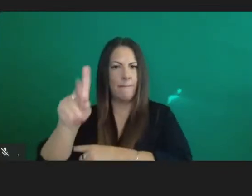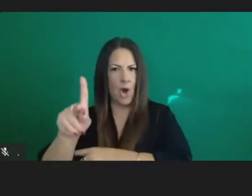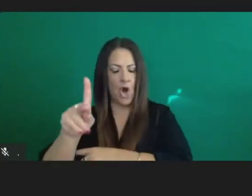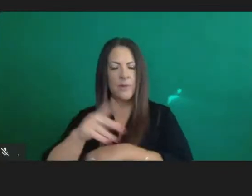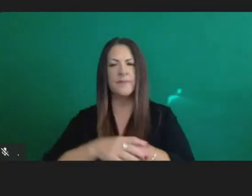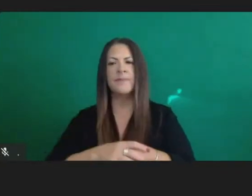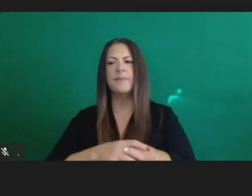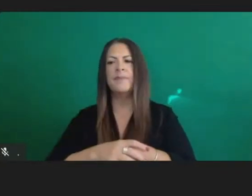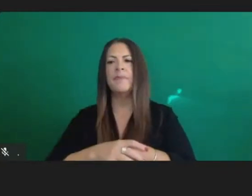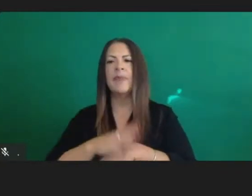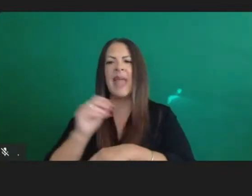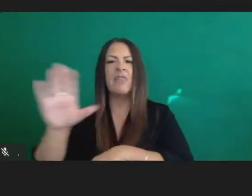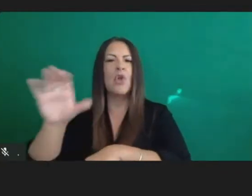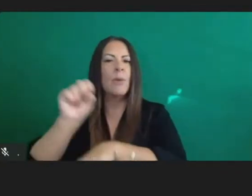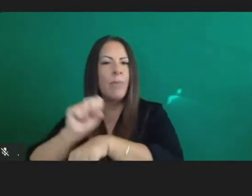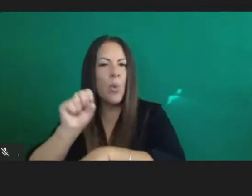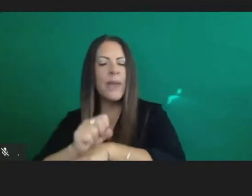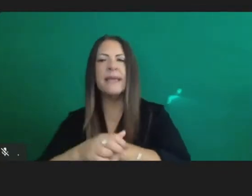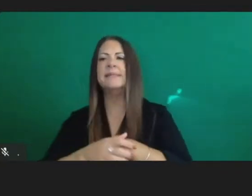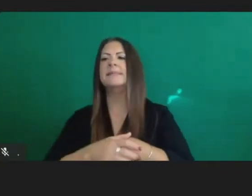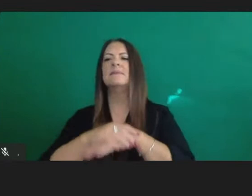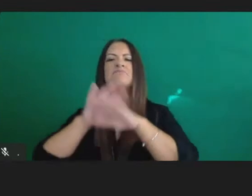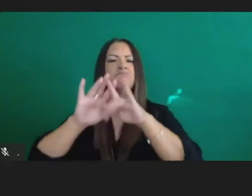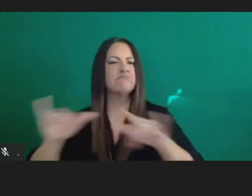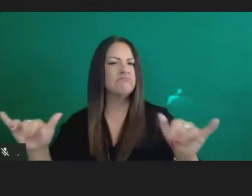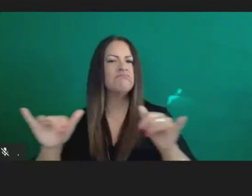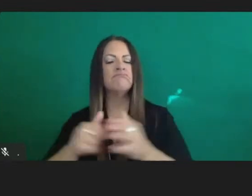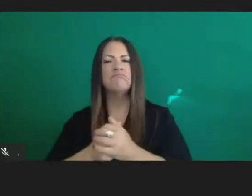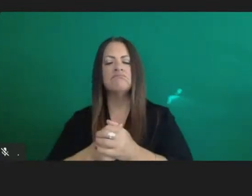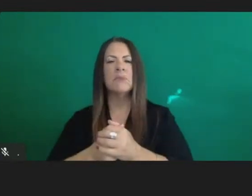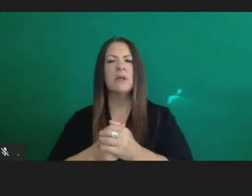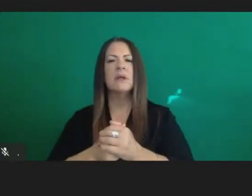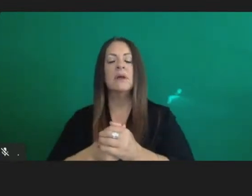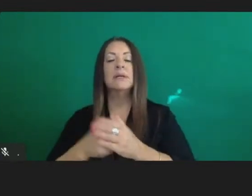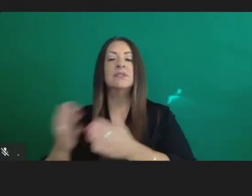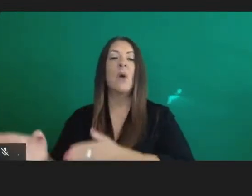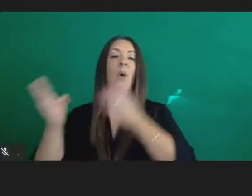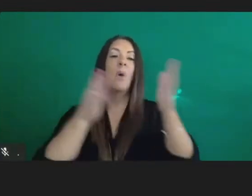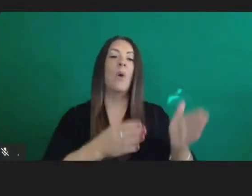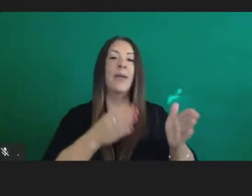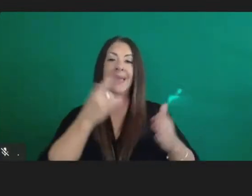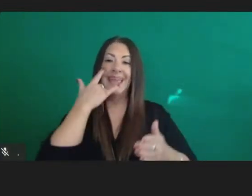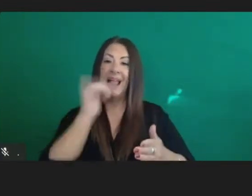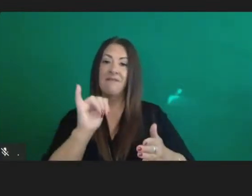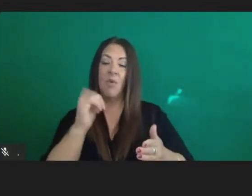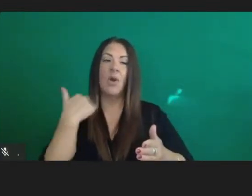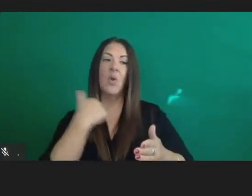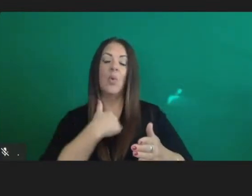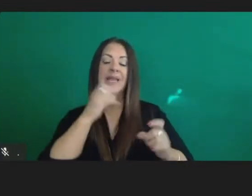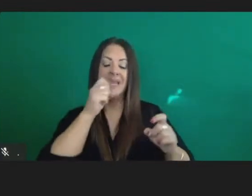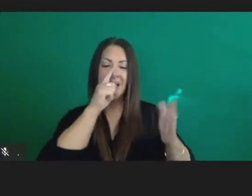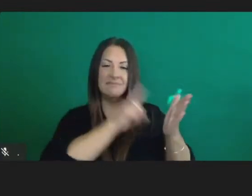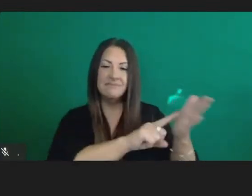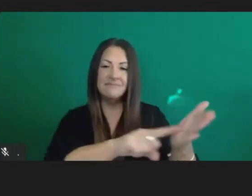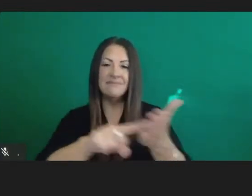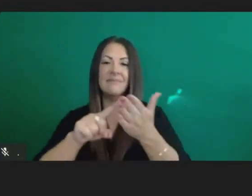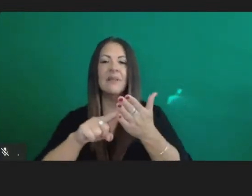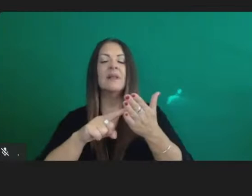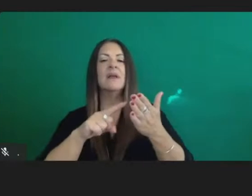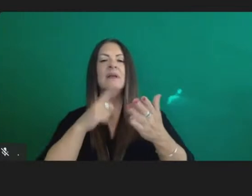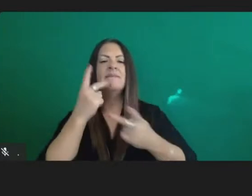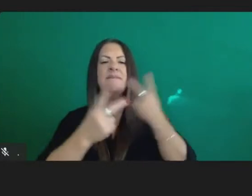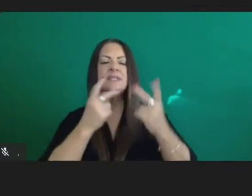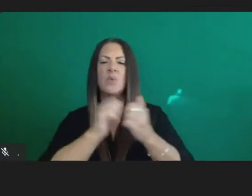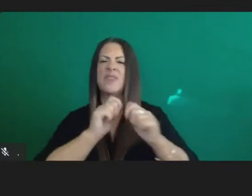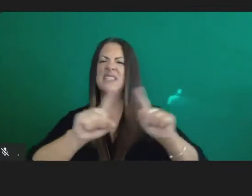park, but beyond. In terms of the California visits, those are upcoming, and together the